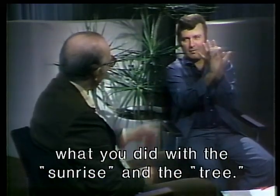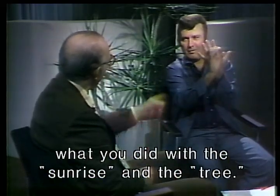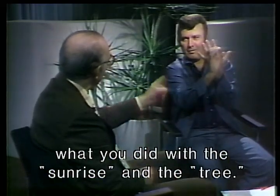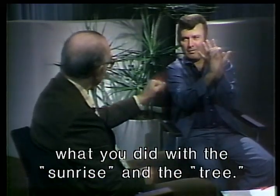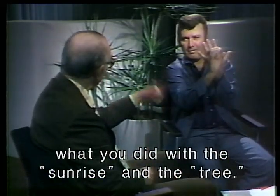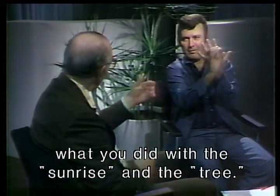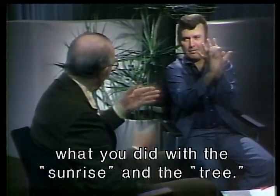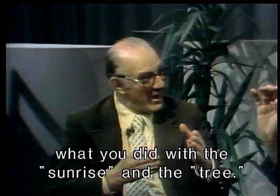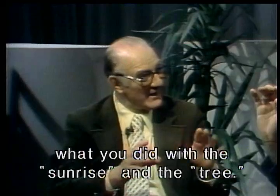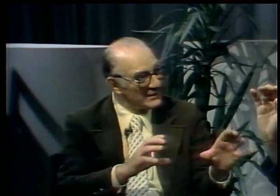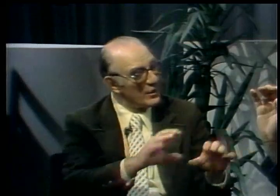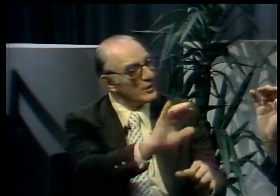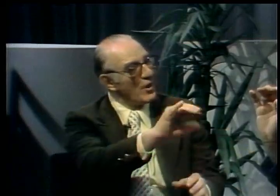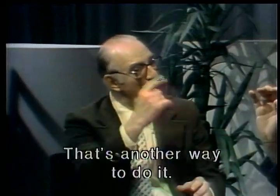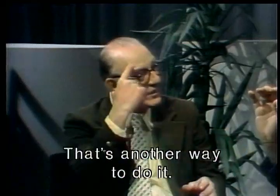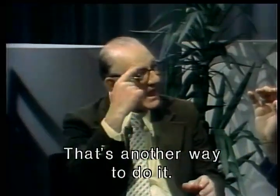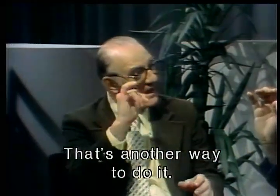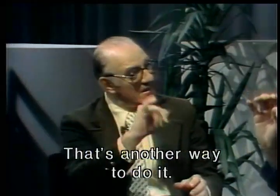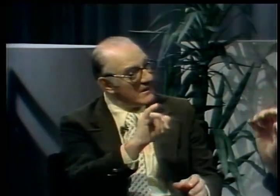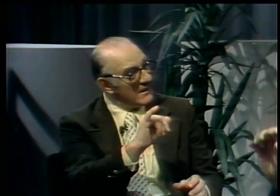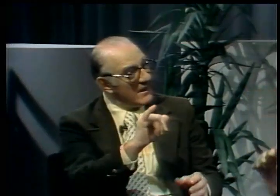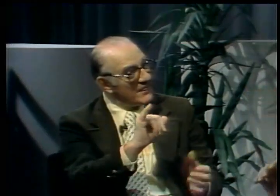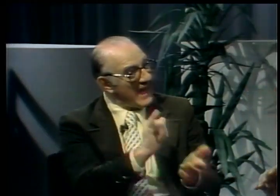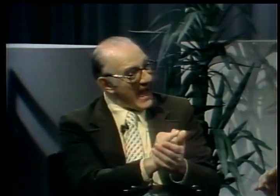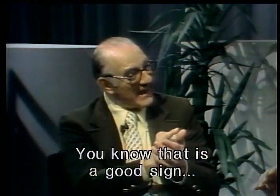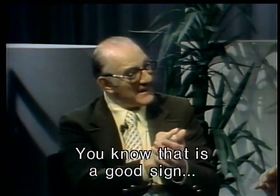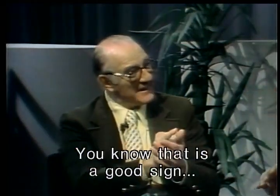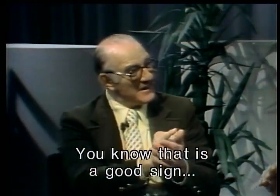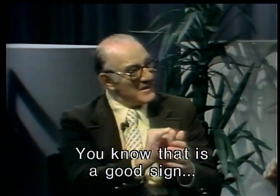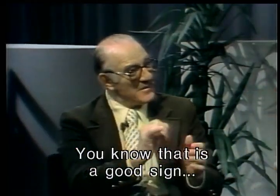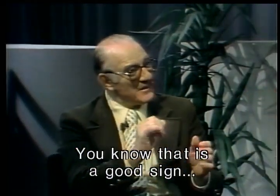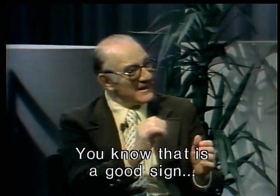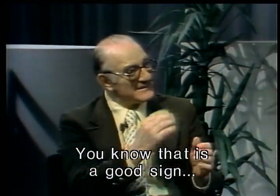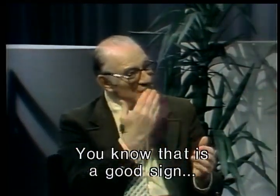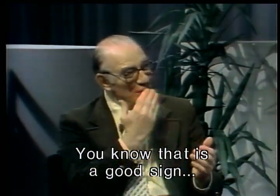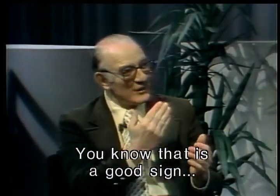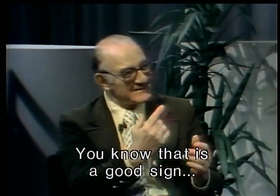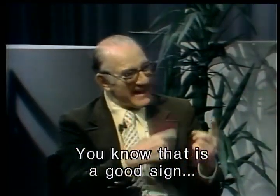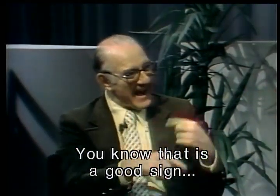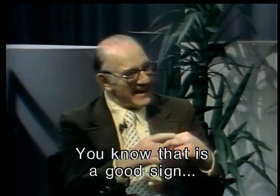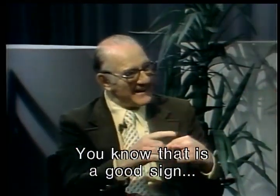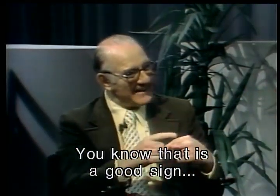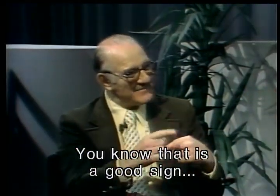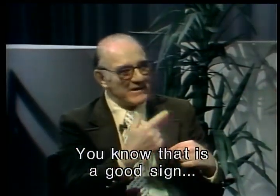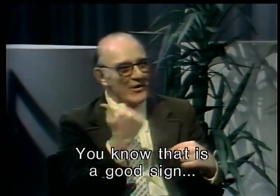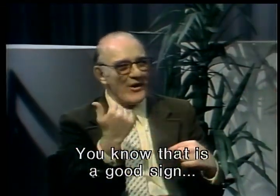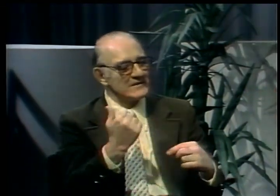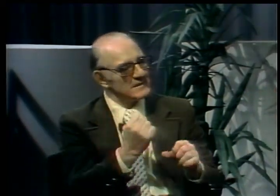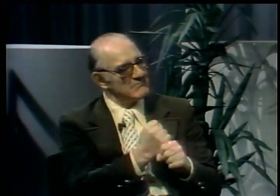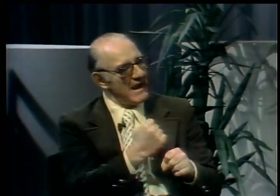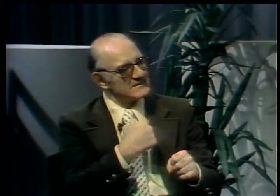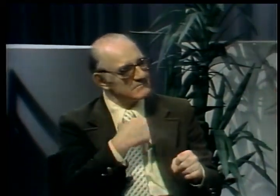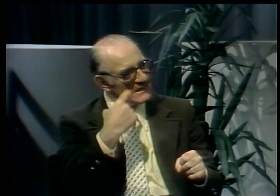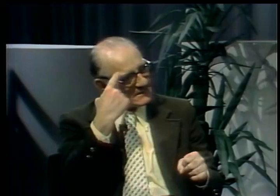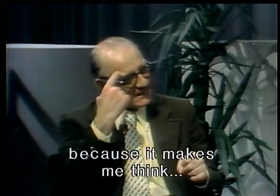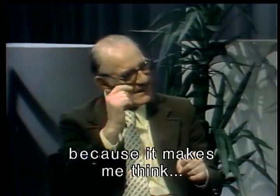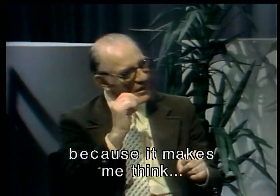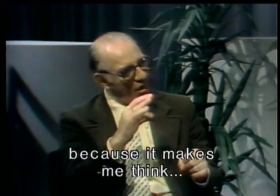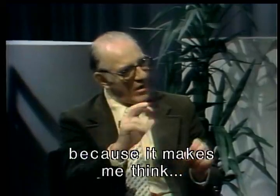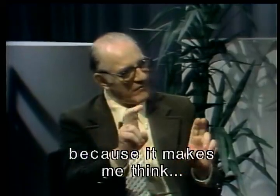That's another way to do it. You know that is a good side. because it makes me think of,